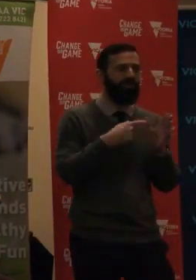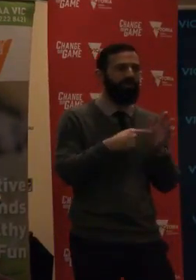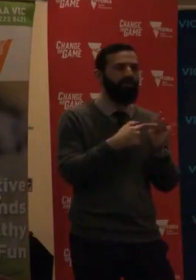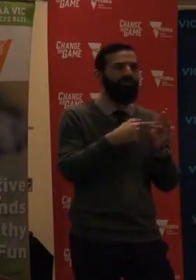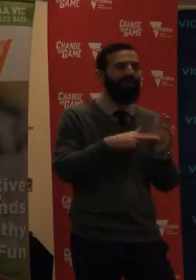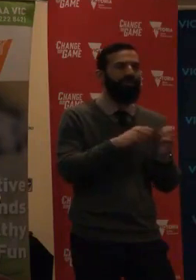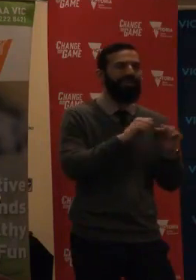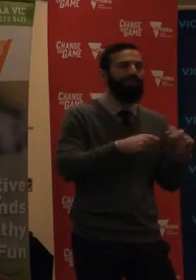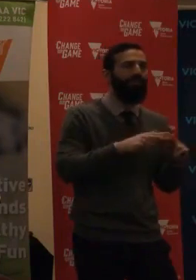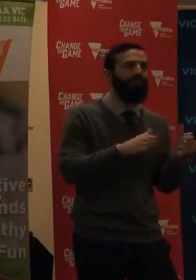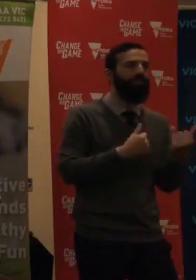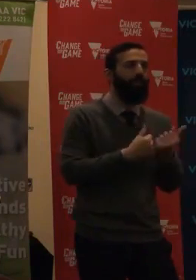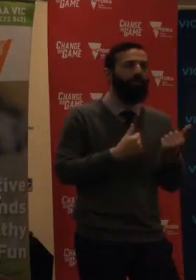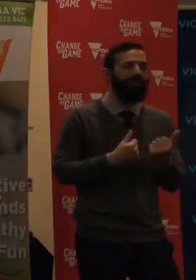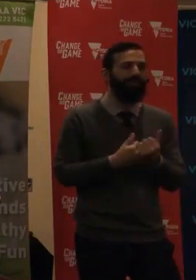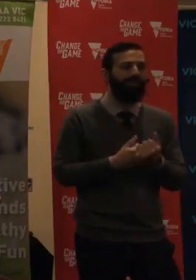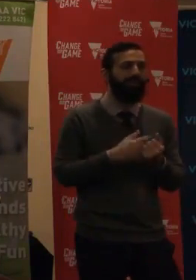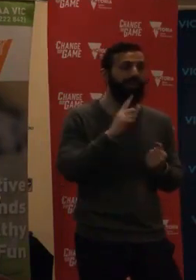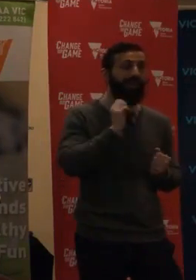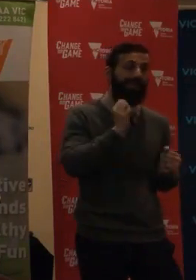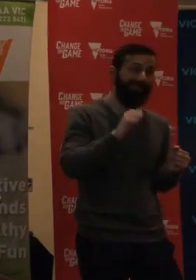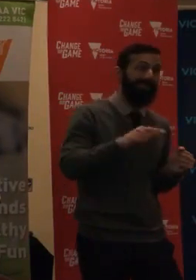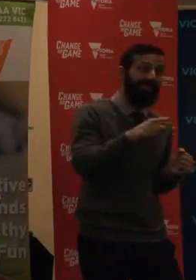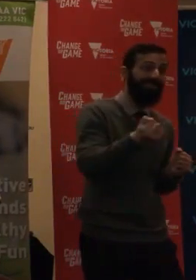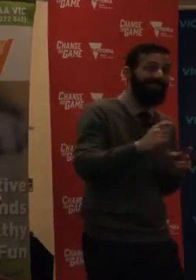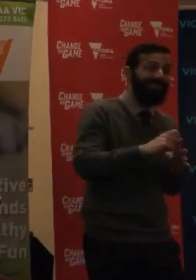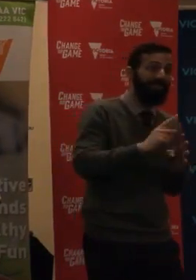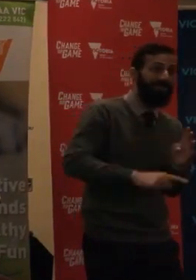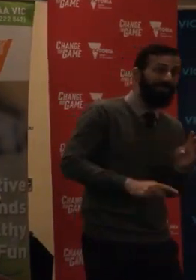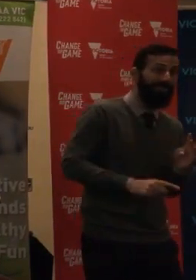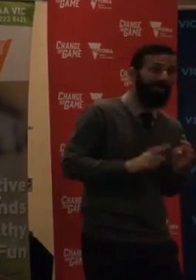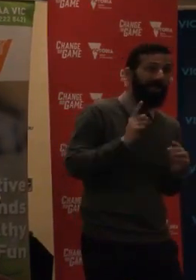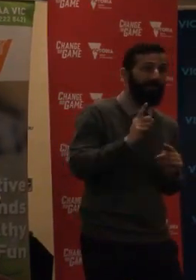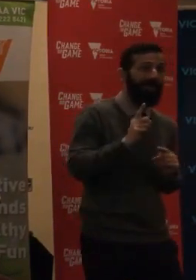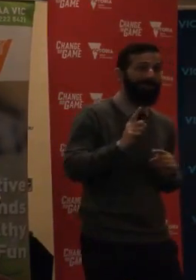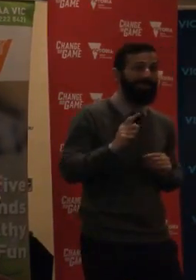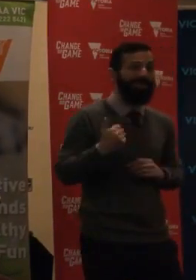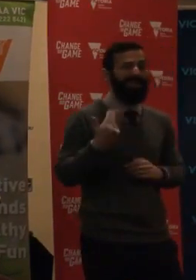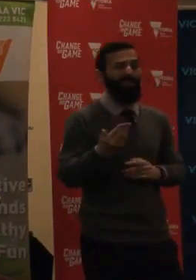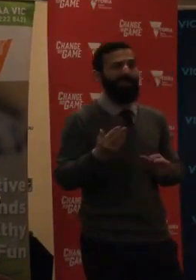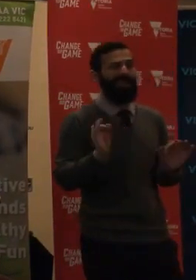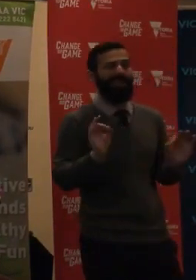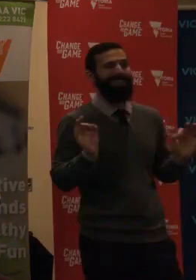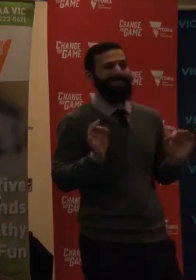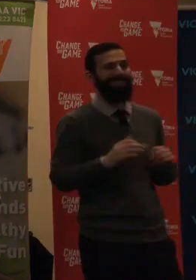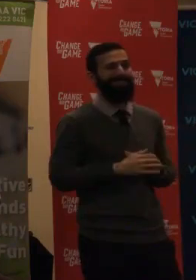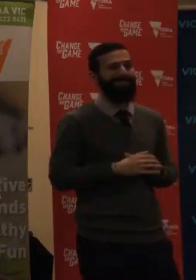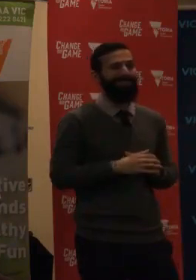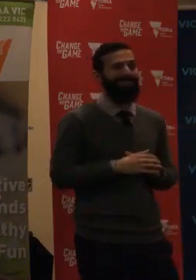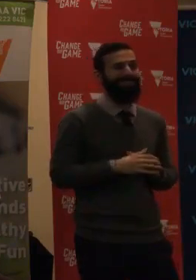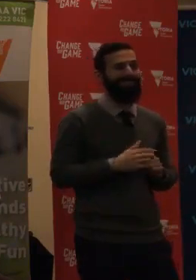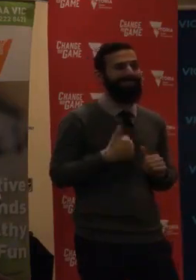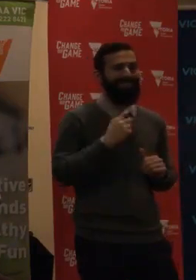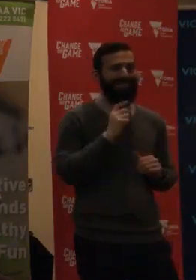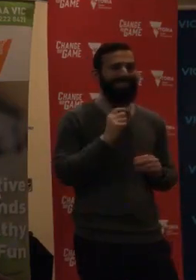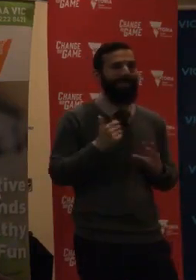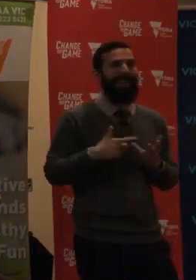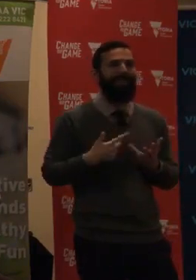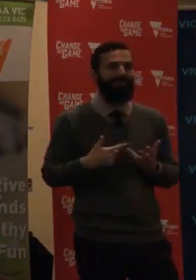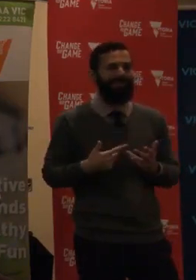support, one which acknowledges a person's disability but gives them, well, next to nothing, I nearly said another phrase then,